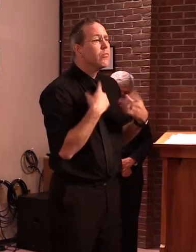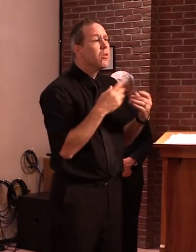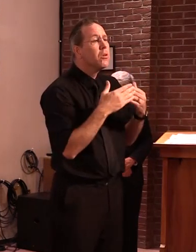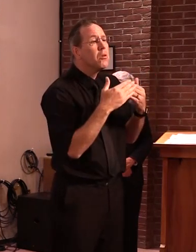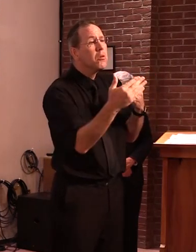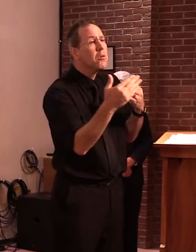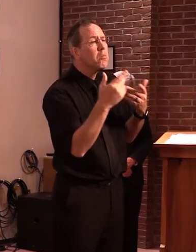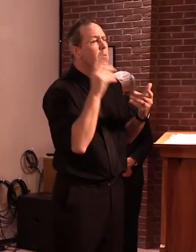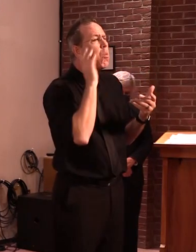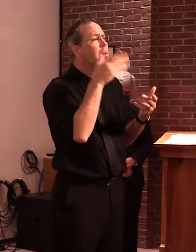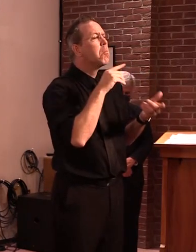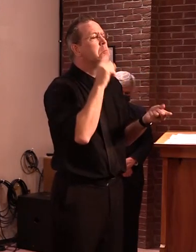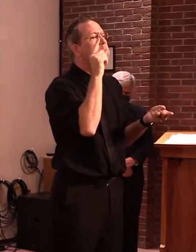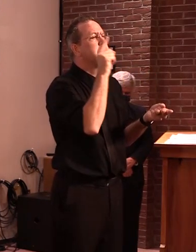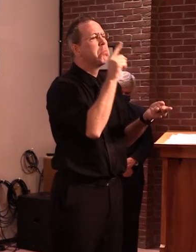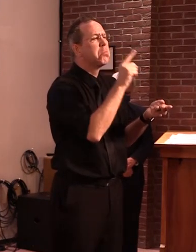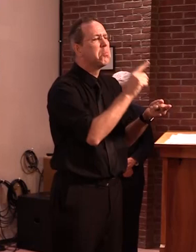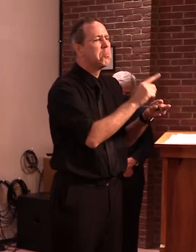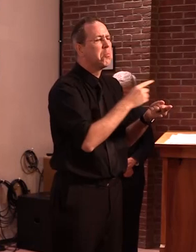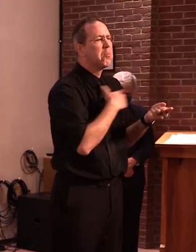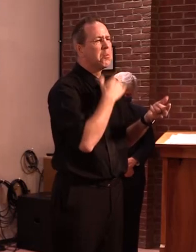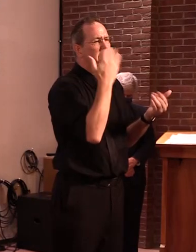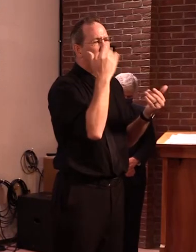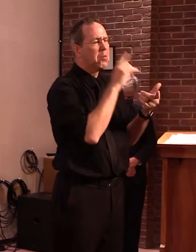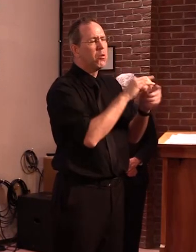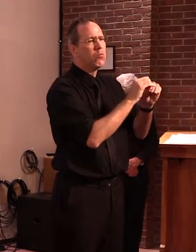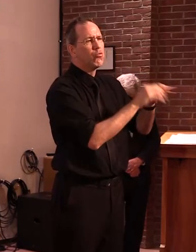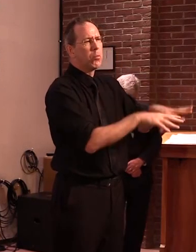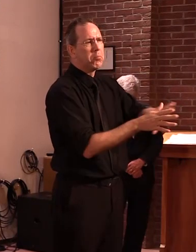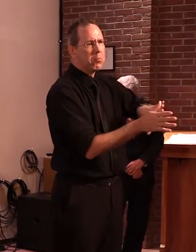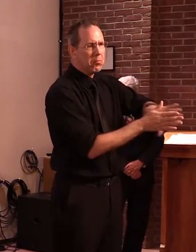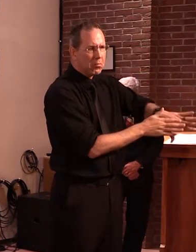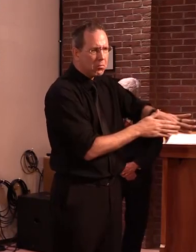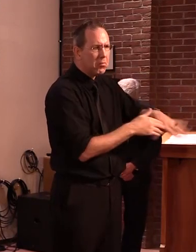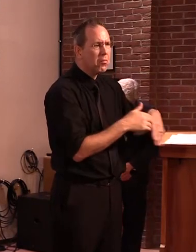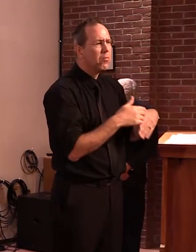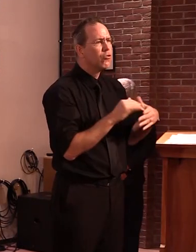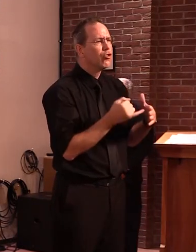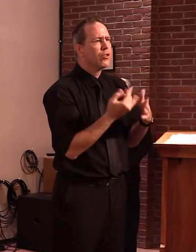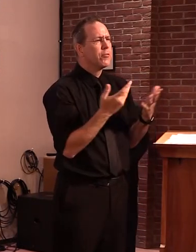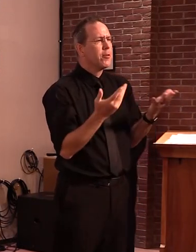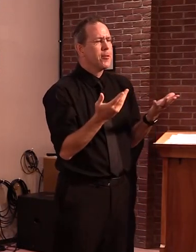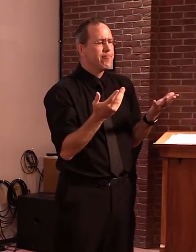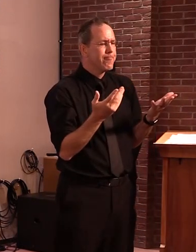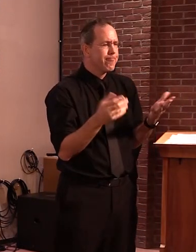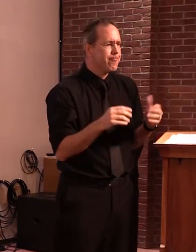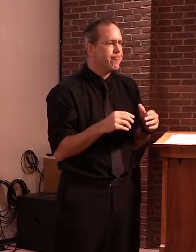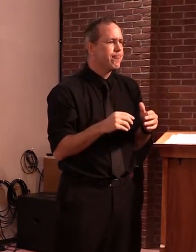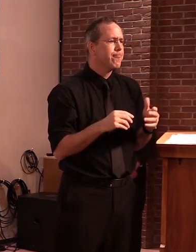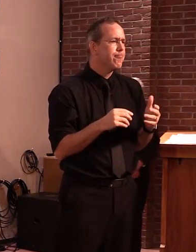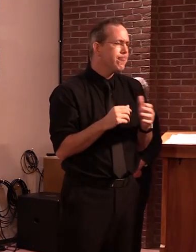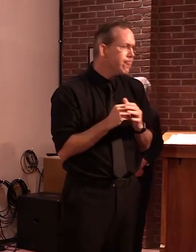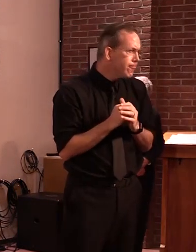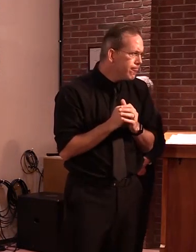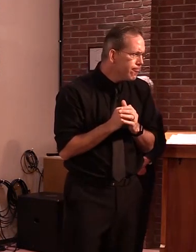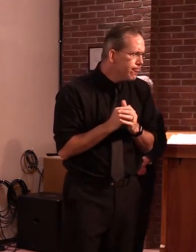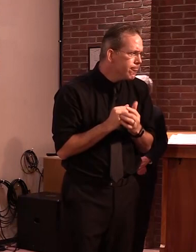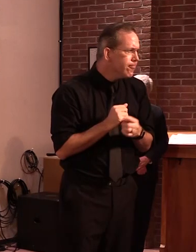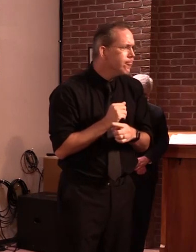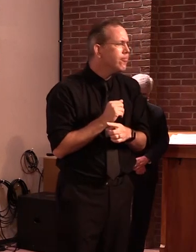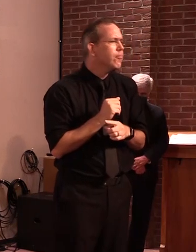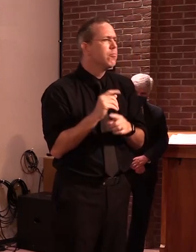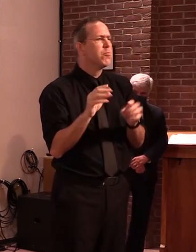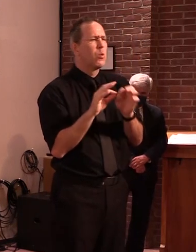from that system to really focusing exclusively on education.